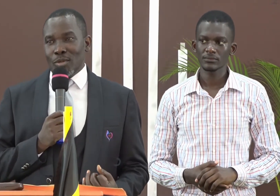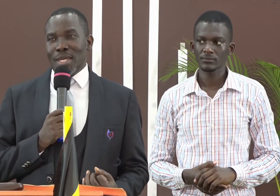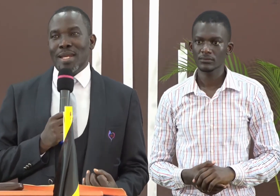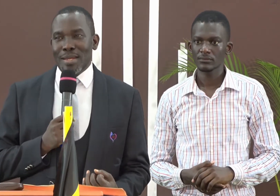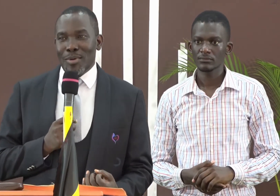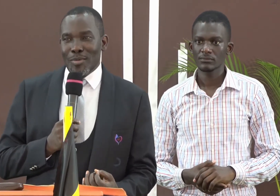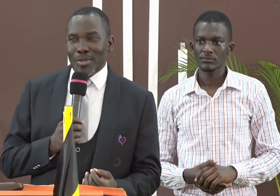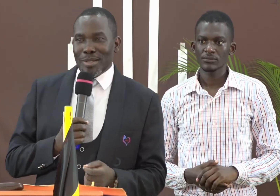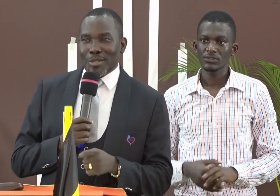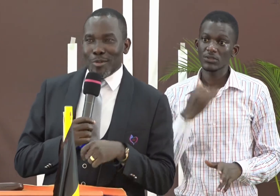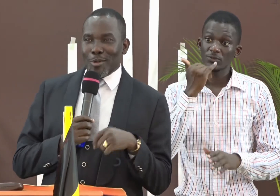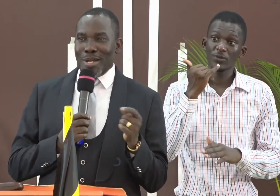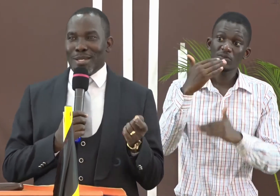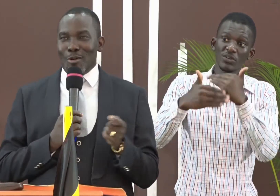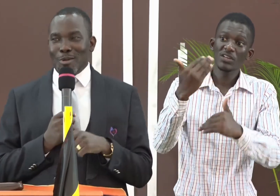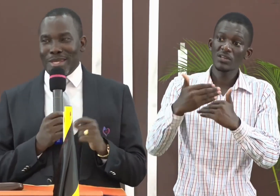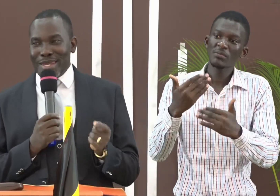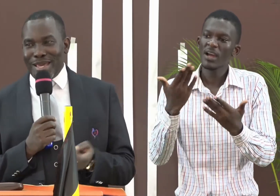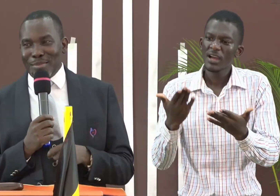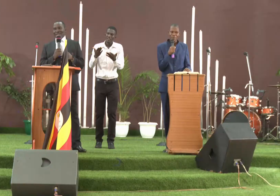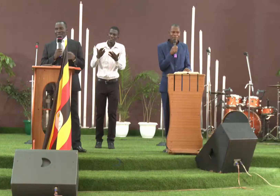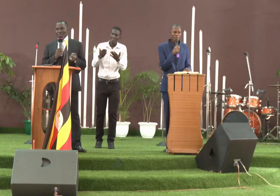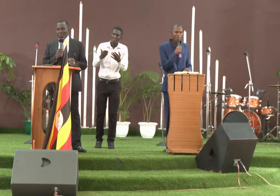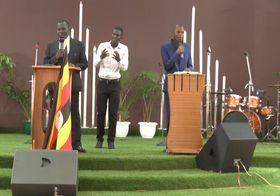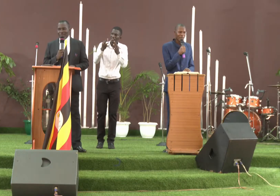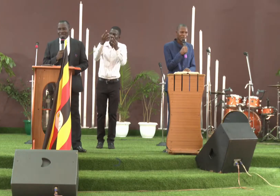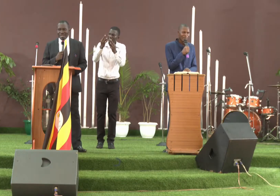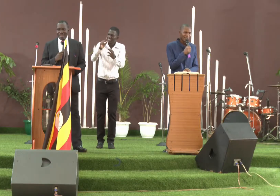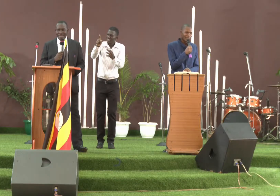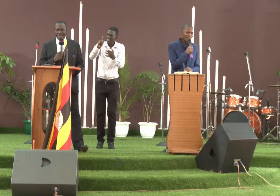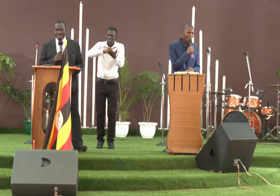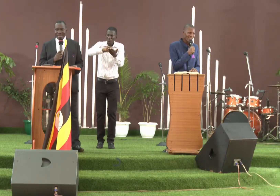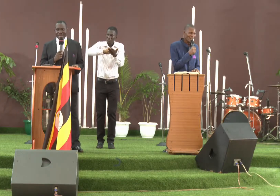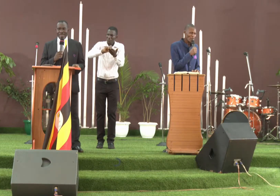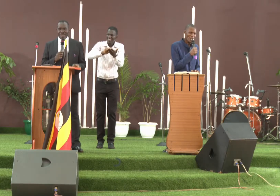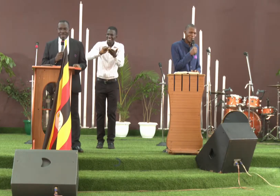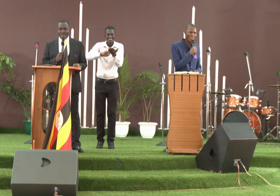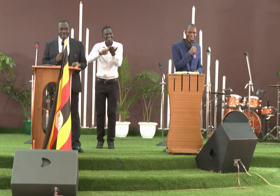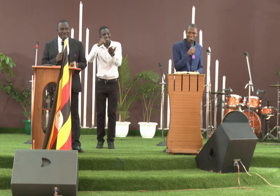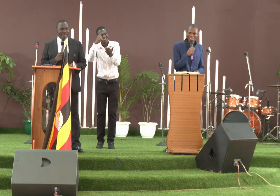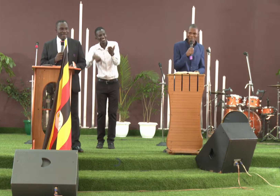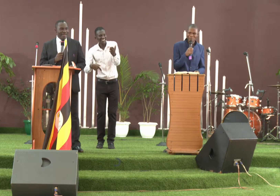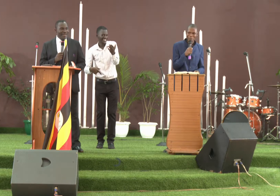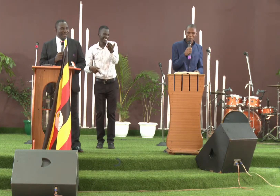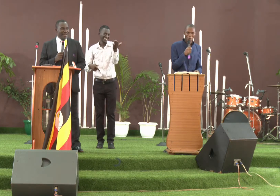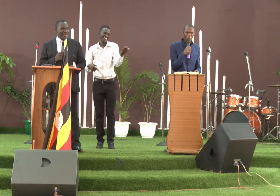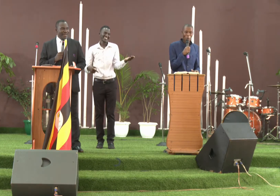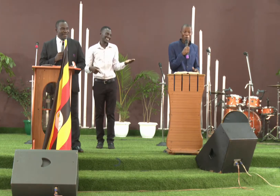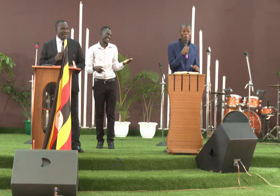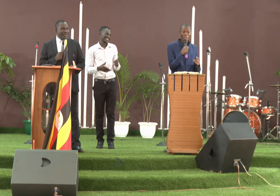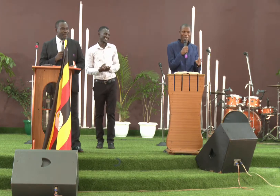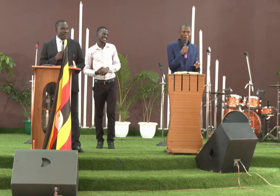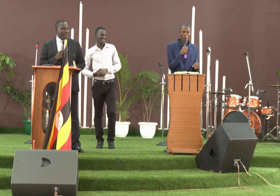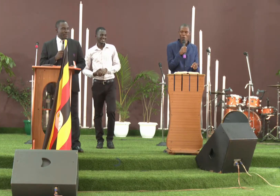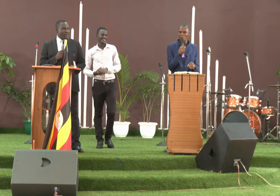papers? Chukira neighbor mumbulize bulijo byowandika because search bani abali bisomako. Turn to your neighbor and ask them, who